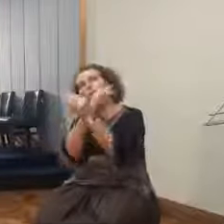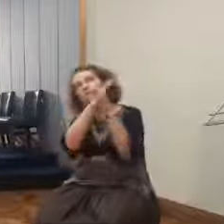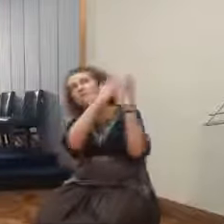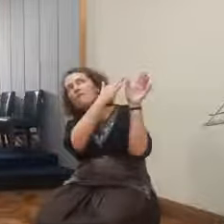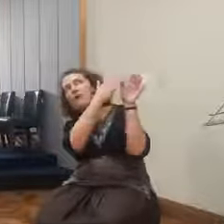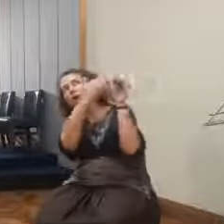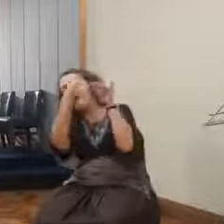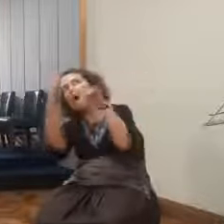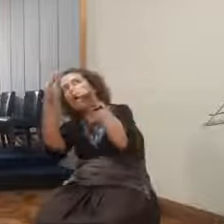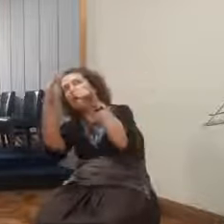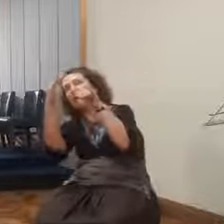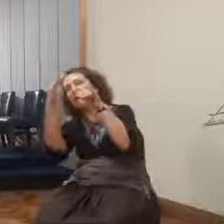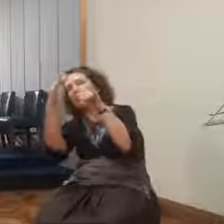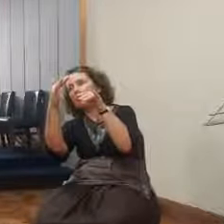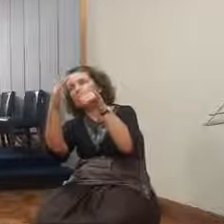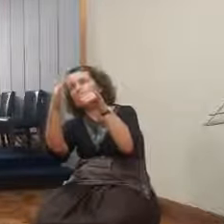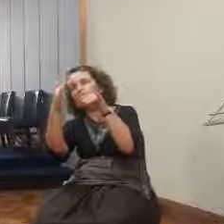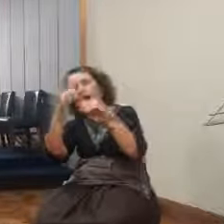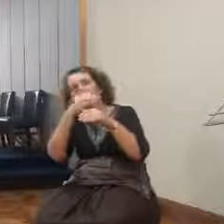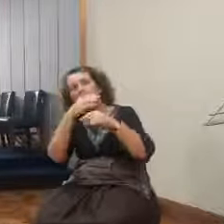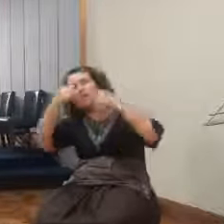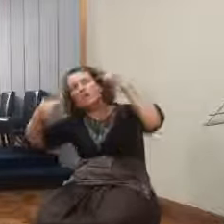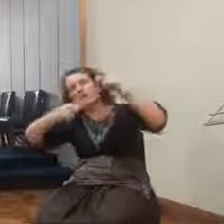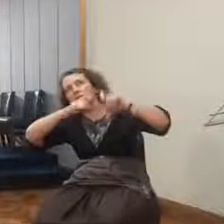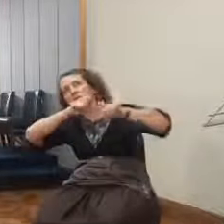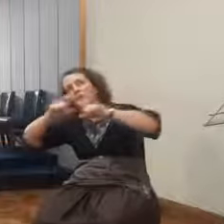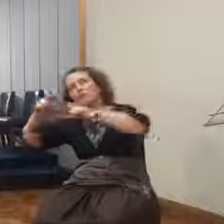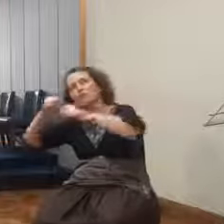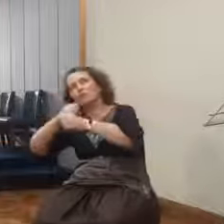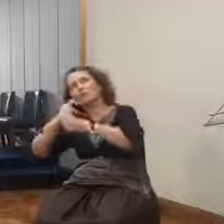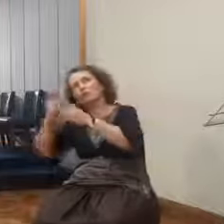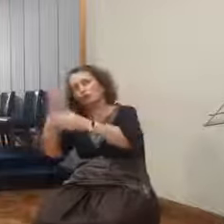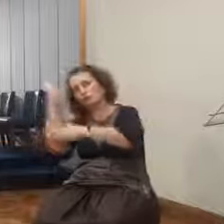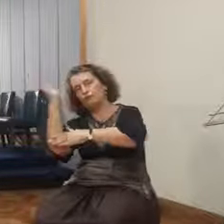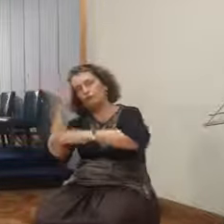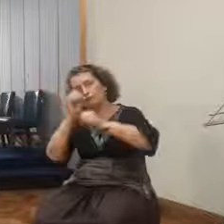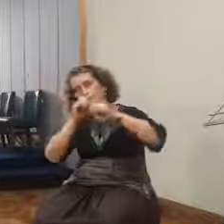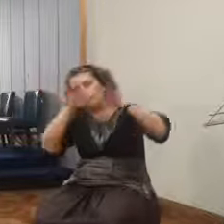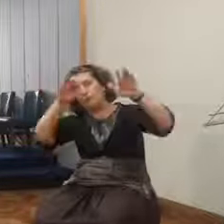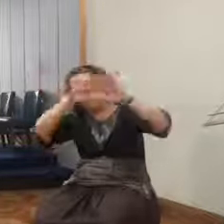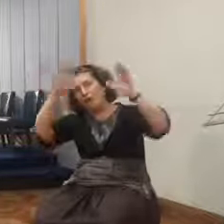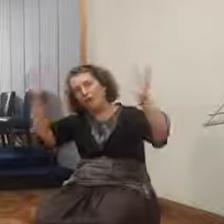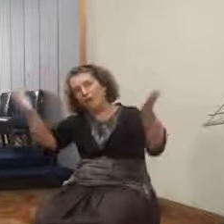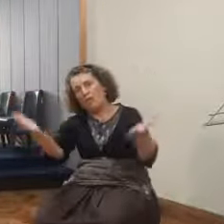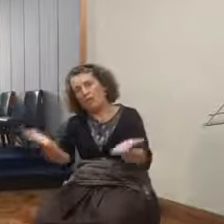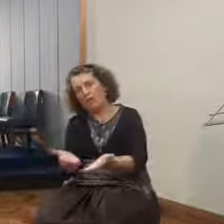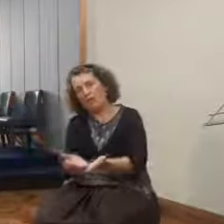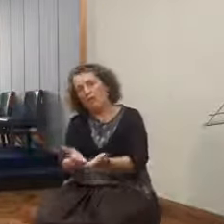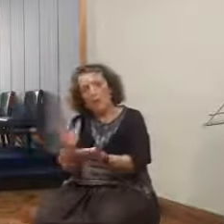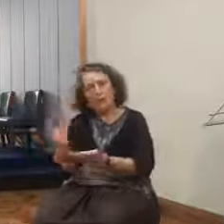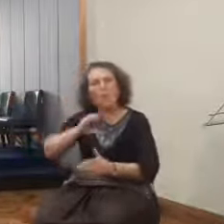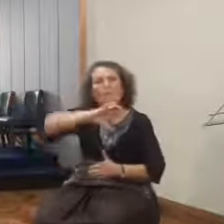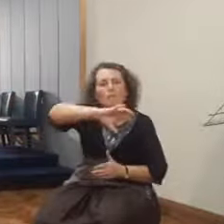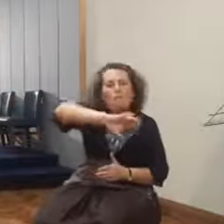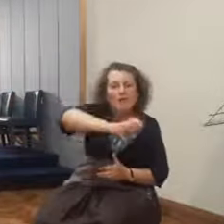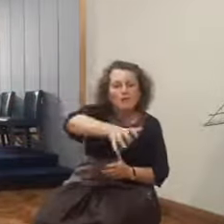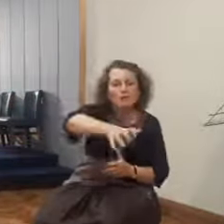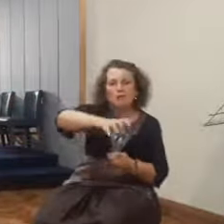the everlasting gospel to preach unto them that dwell on the earth, and to every nation and kindred and tongue and